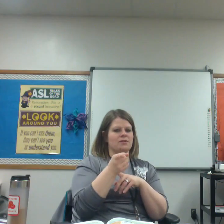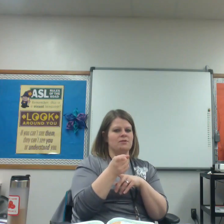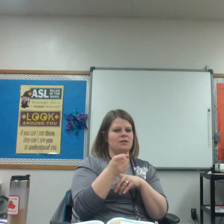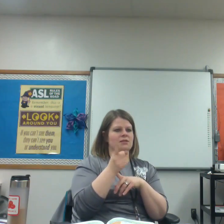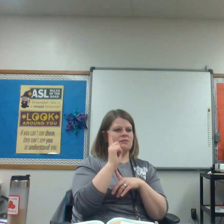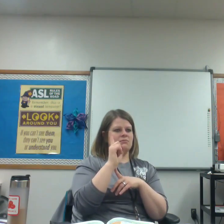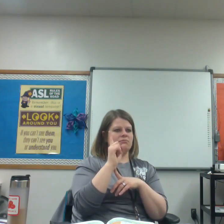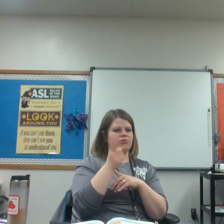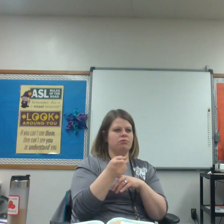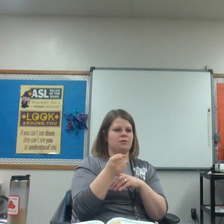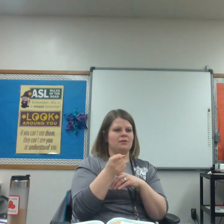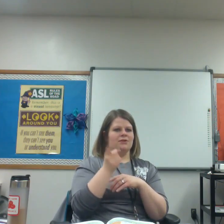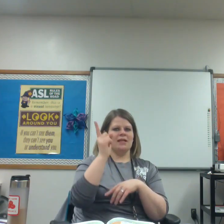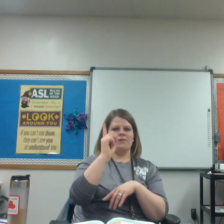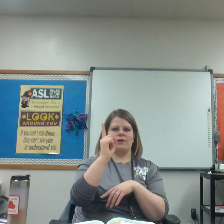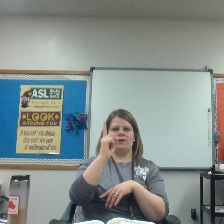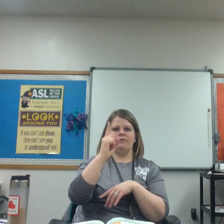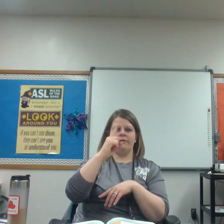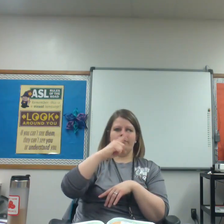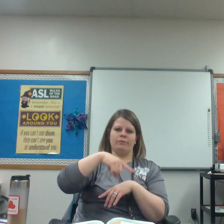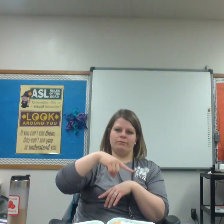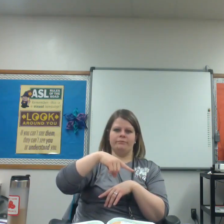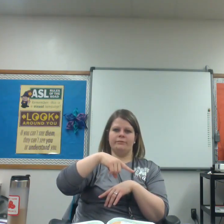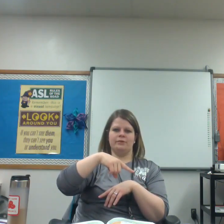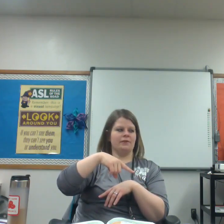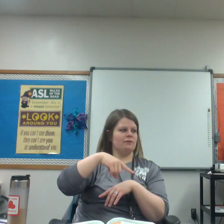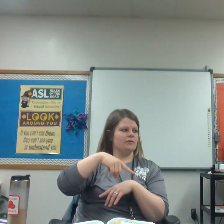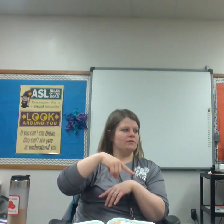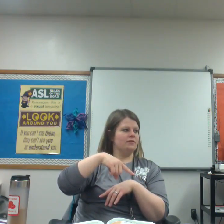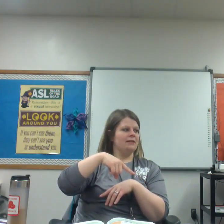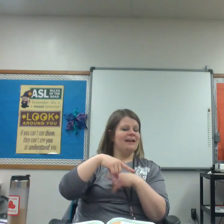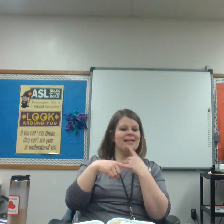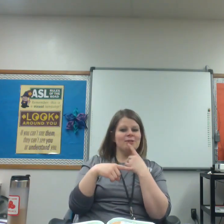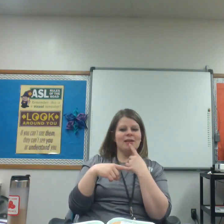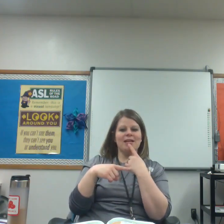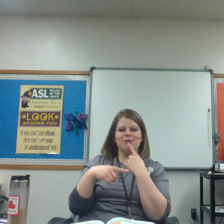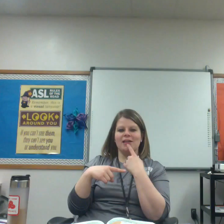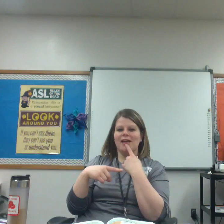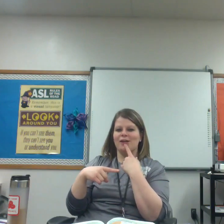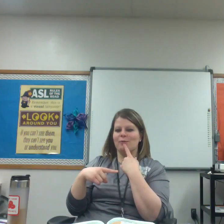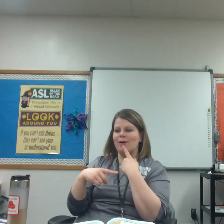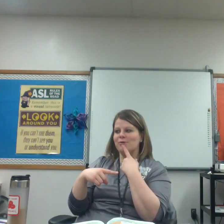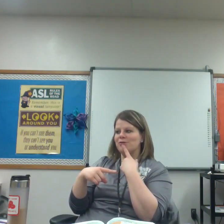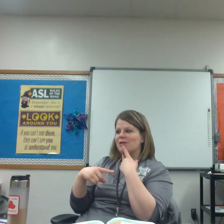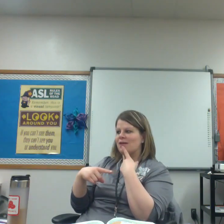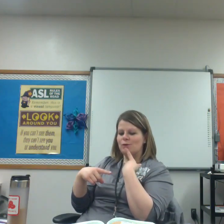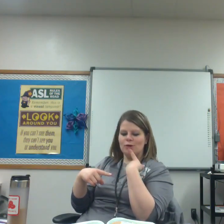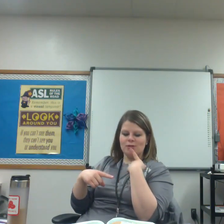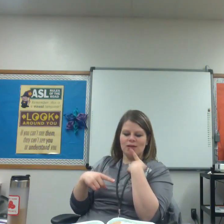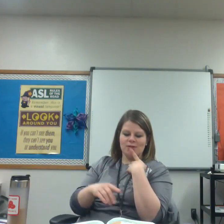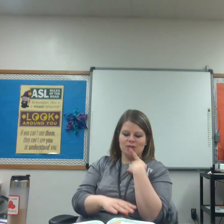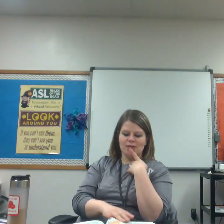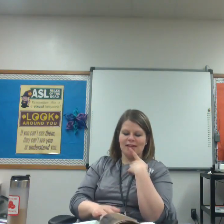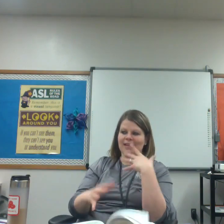fell- do this. So like if you're here, boom, you just fell over. And it's okay to use like into your mouth too. Like if you notice when I was doing like the